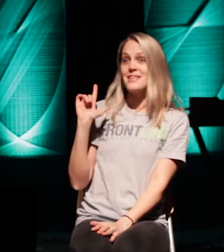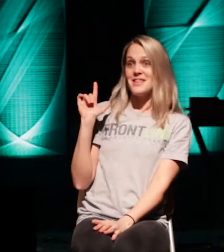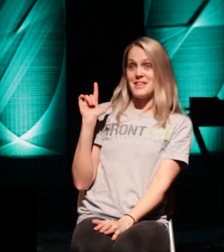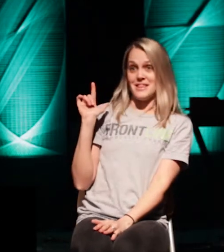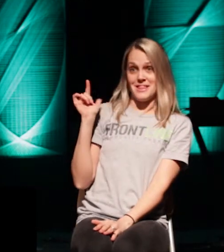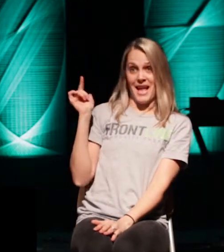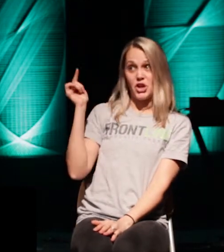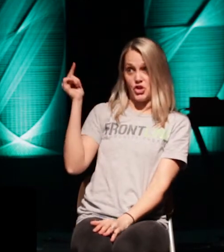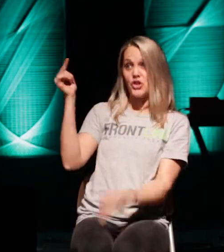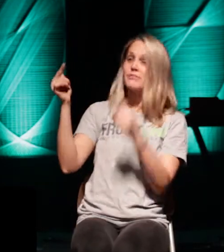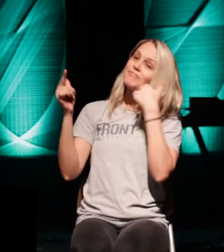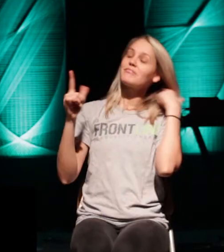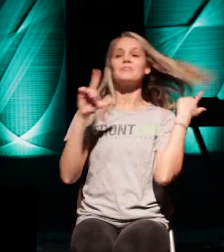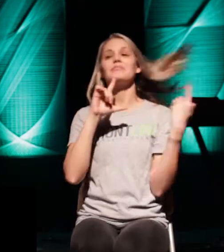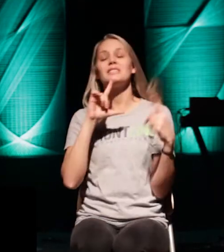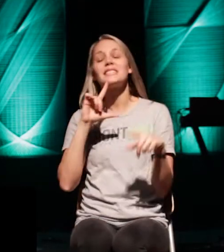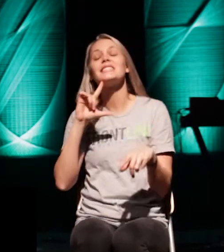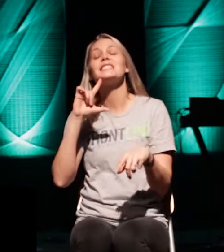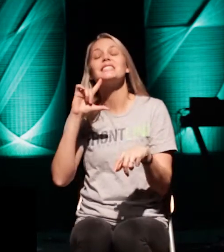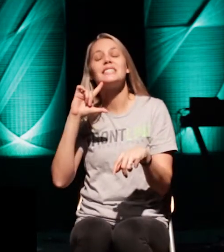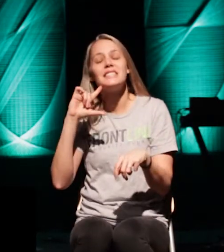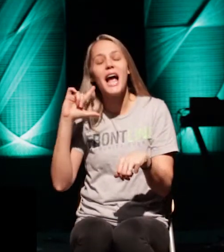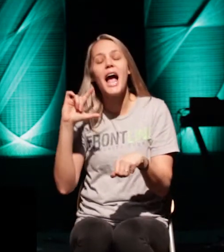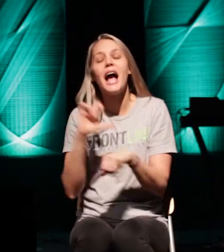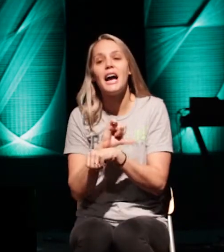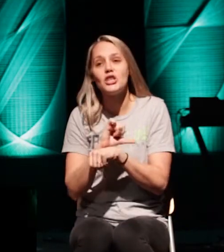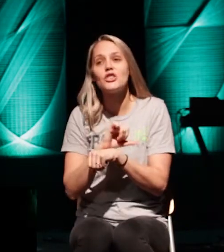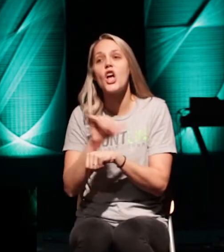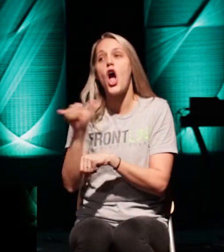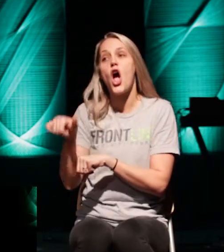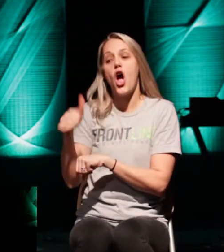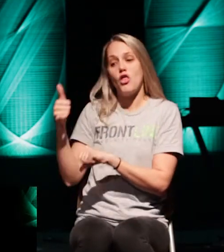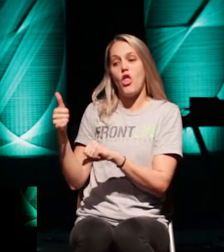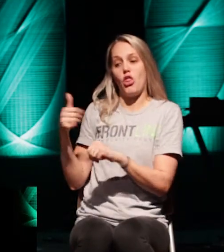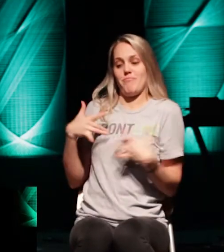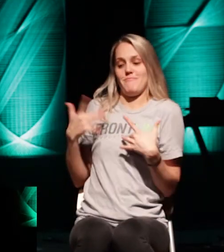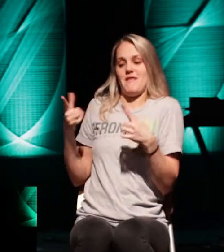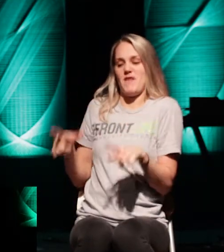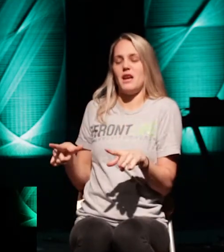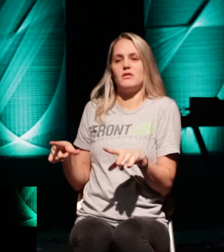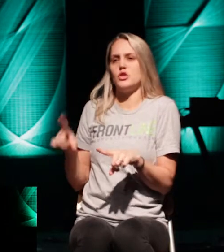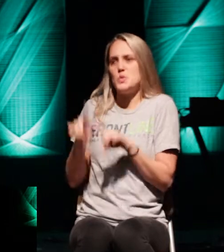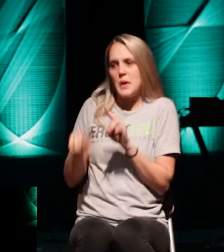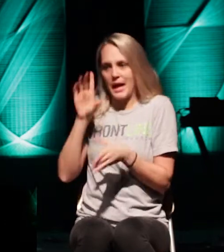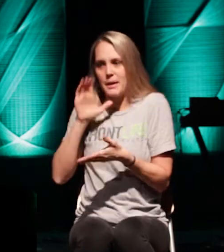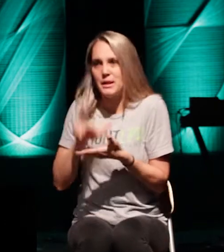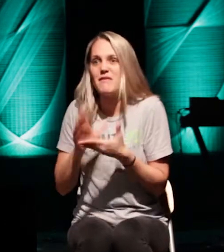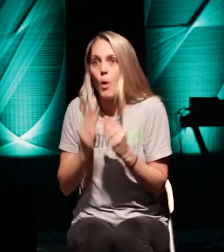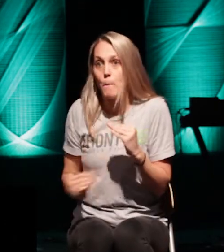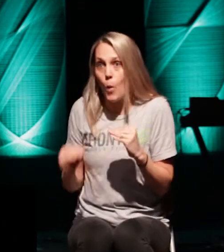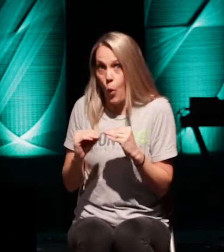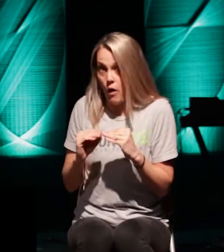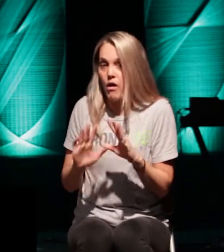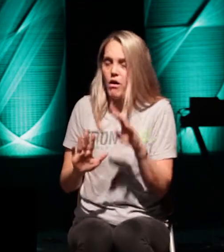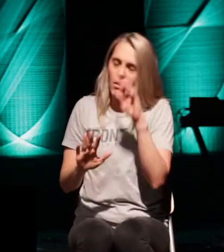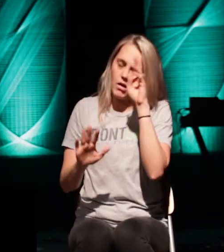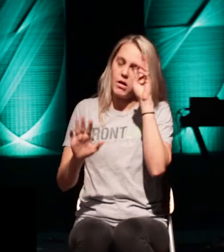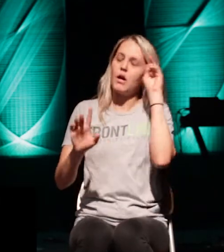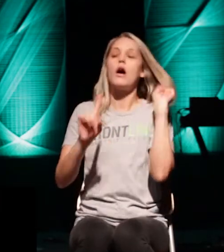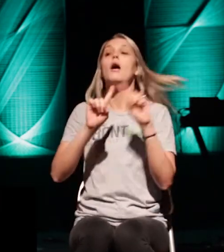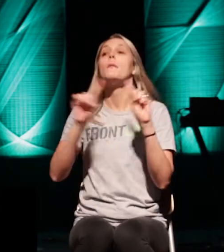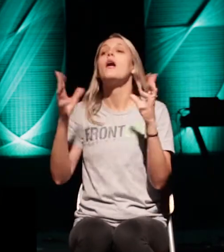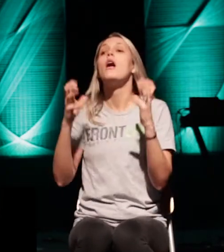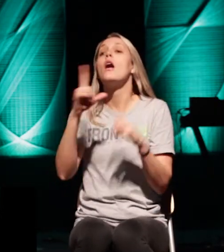is there's actually something else that's a lot more unbelievable than this. But here's what I want you to hear, is